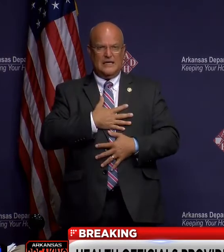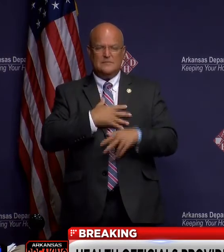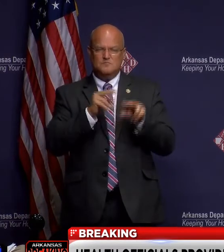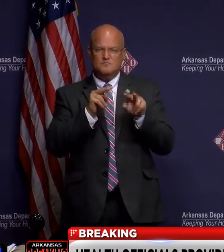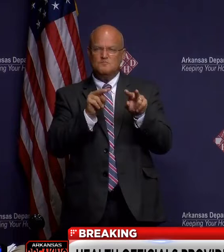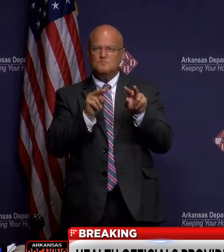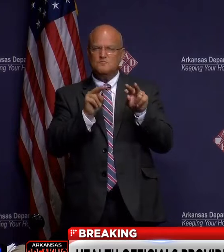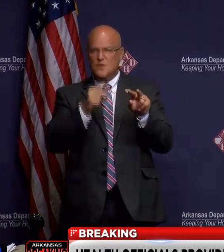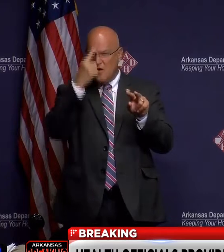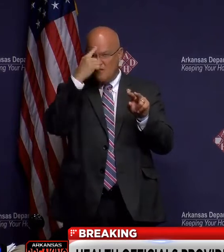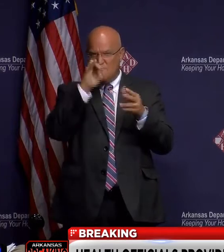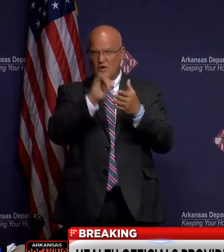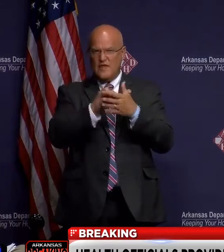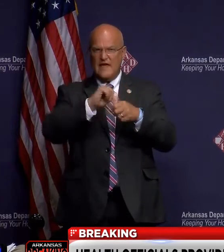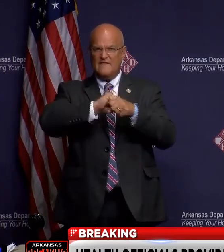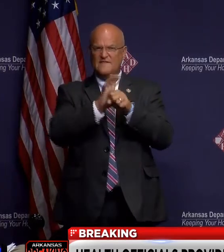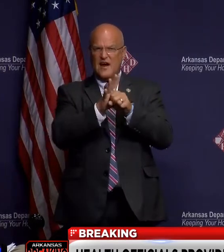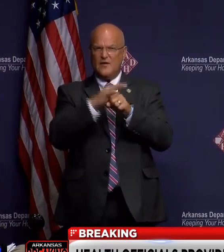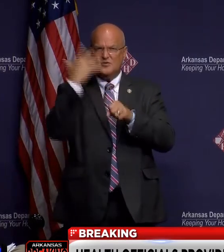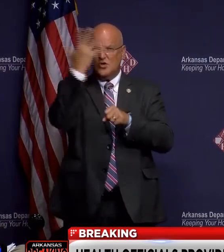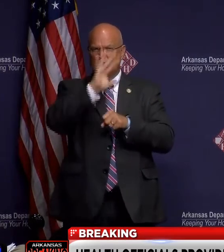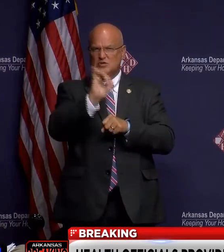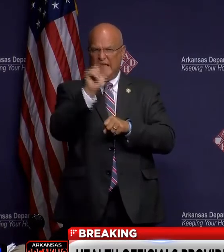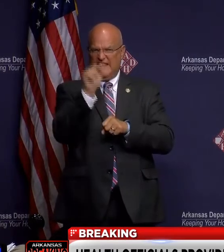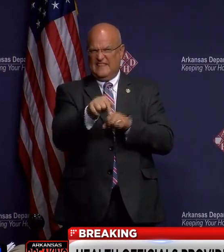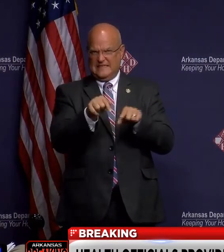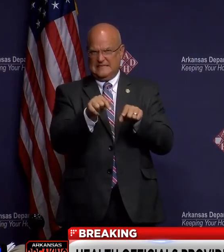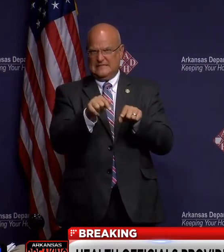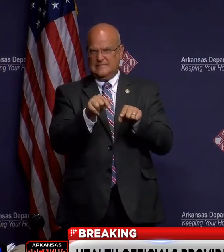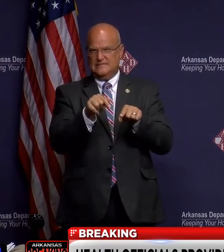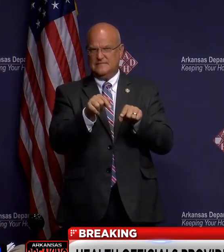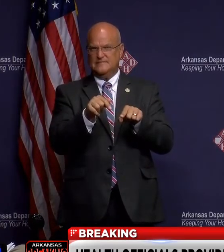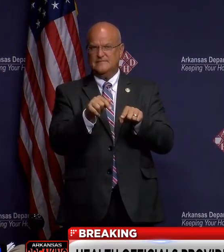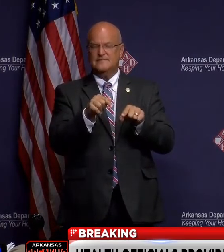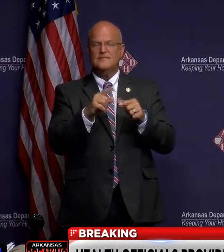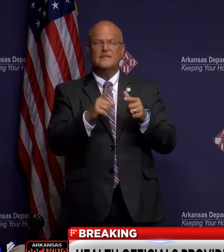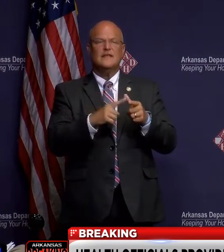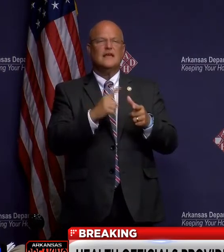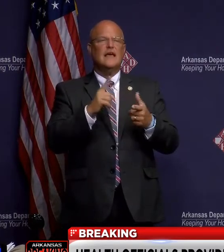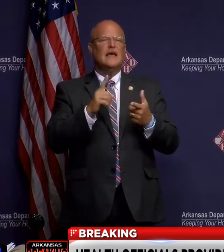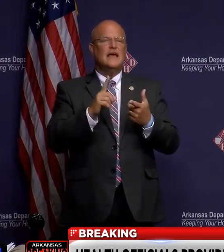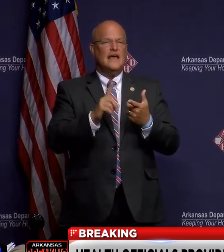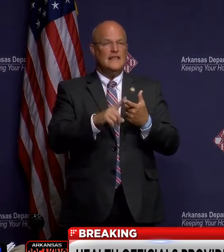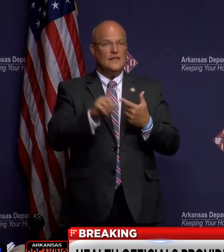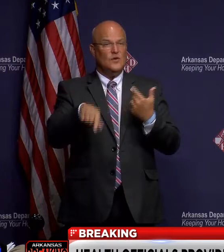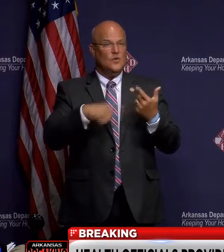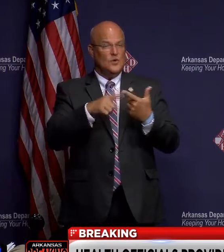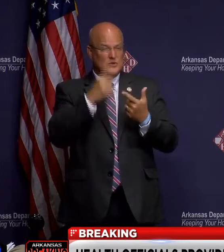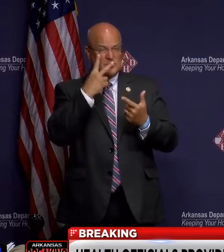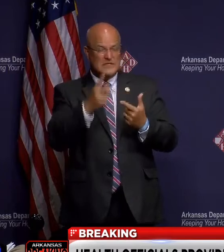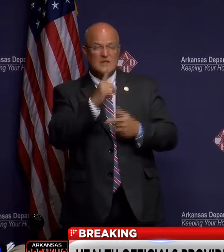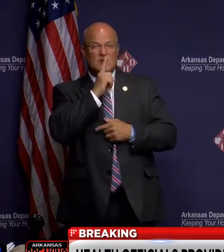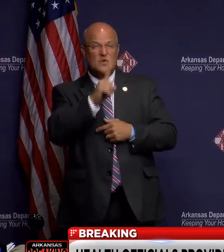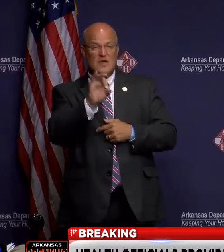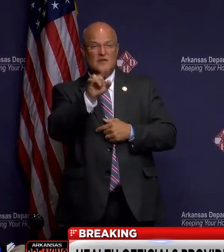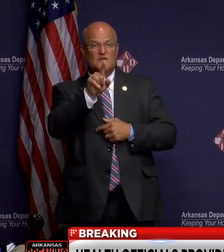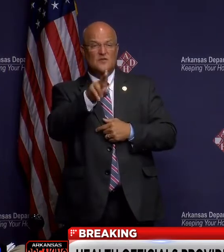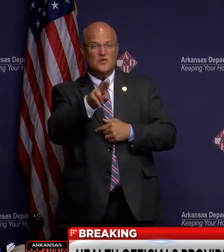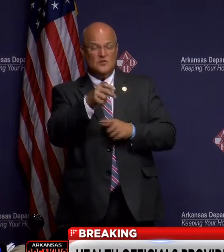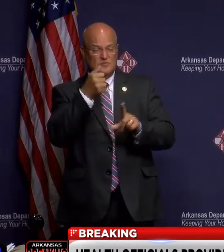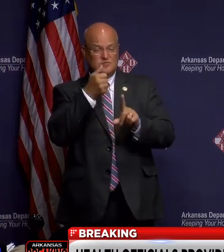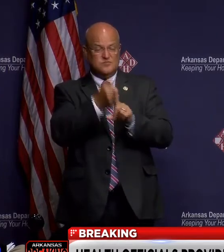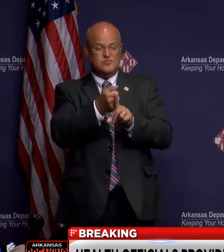on the lookout for a virus that looks like this. And then when you see the real flu